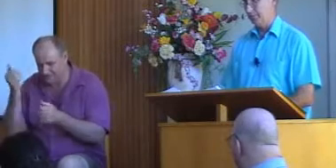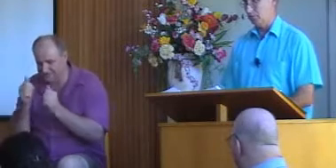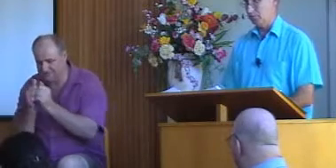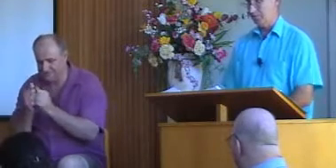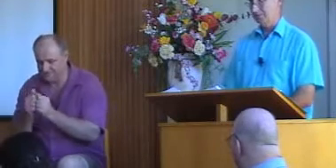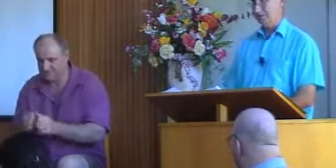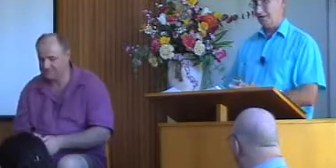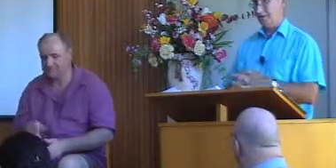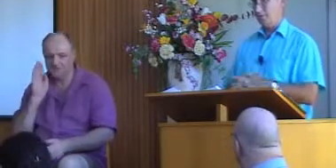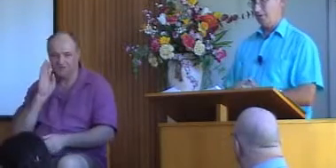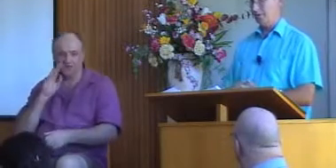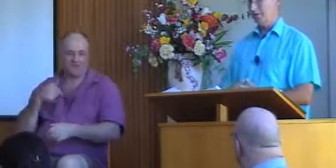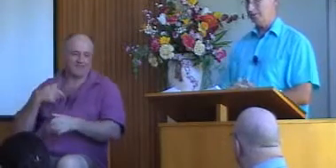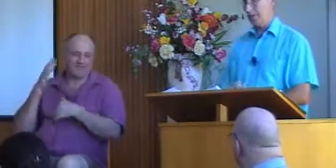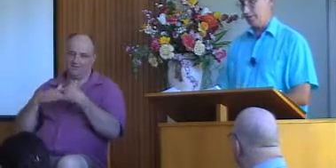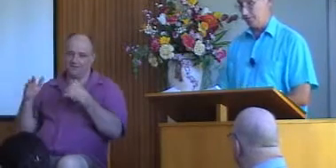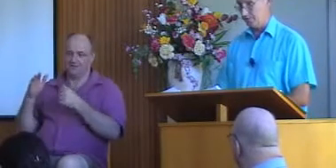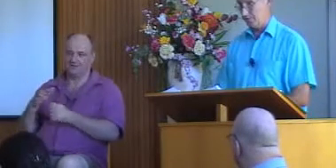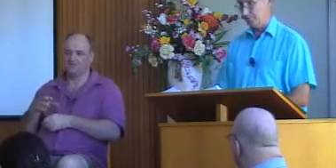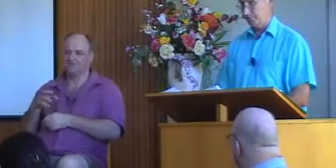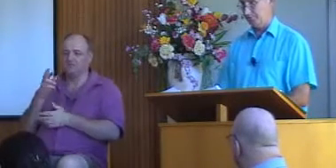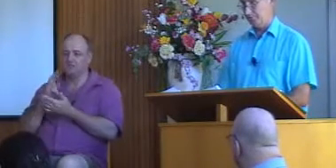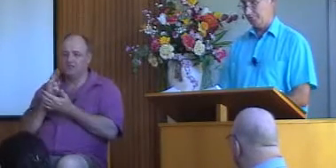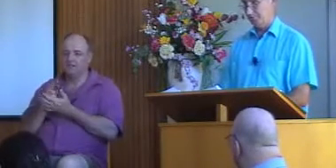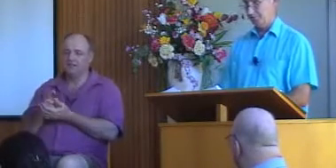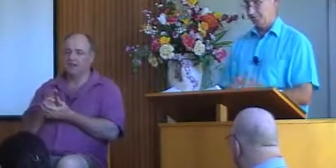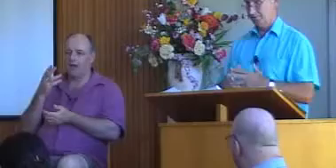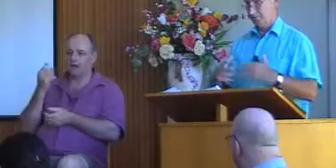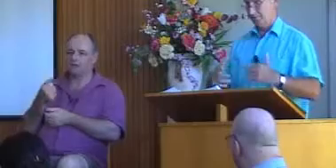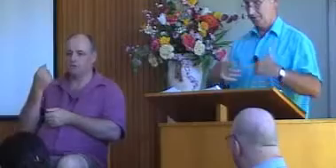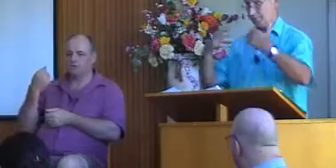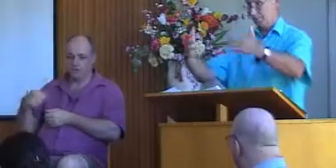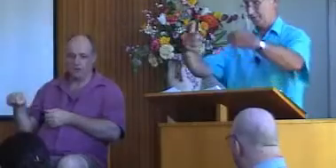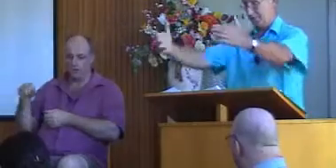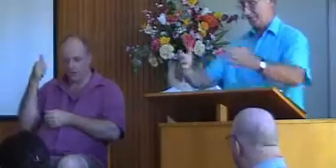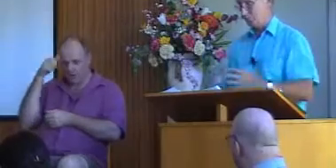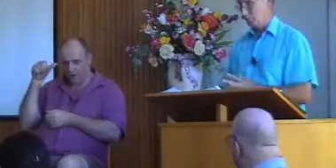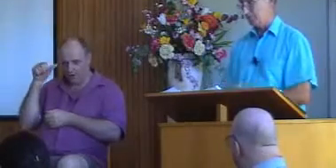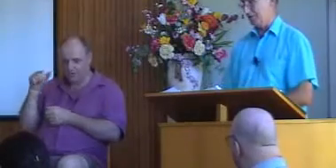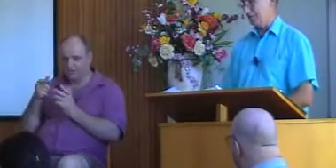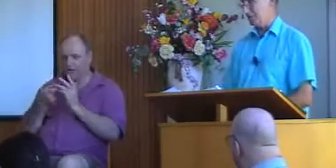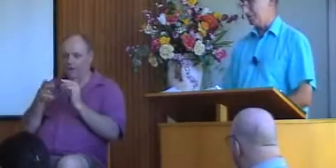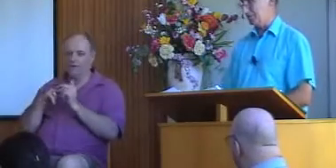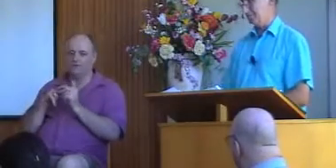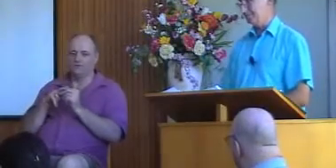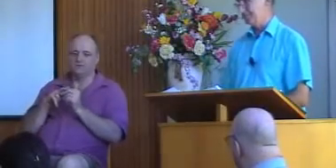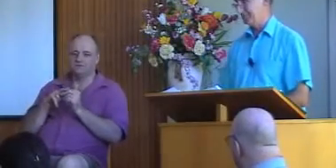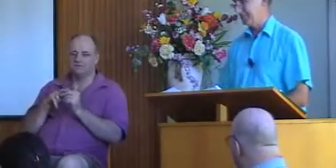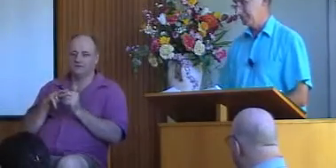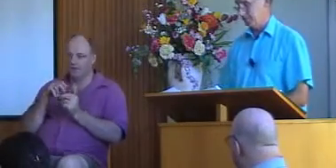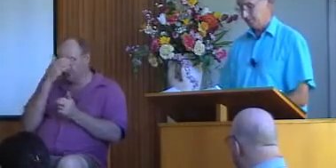because before I really had no knowledge of what you people have an enormous amount of knowledge